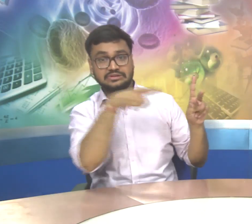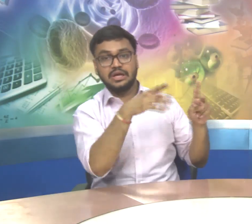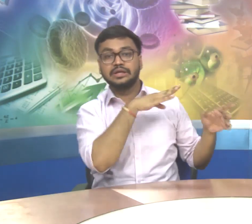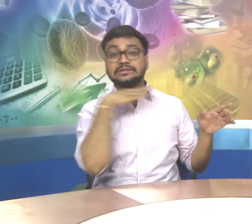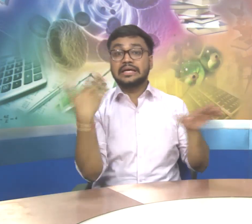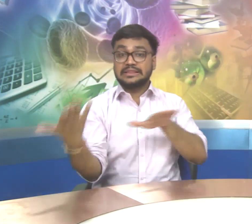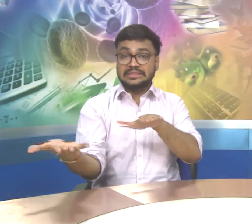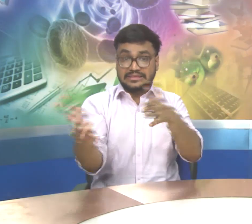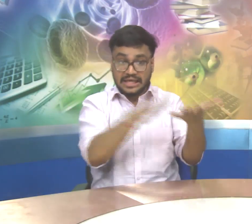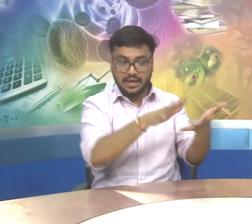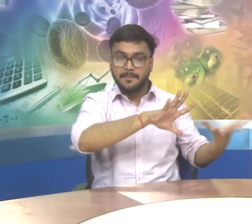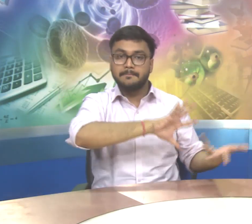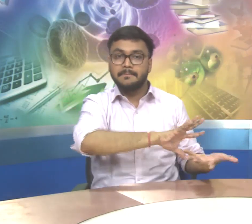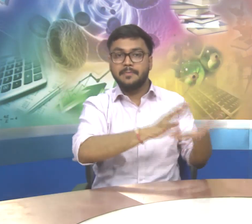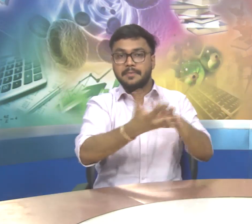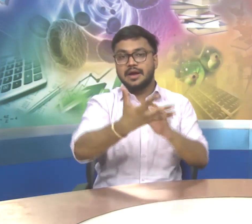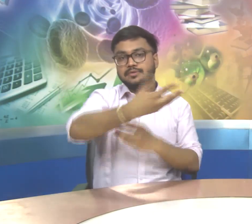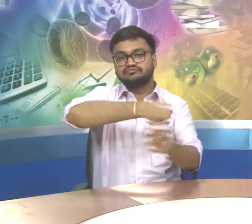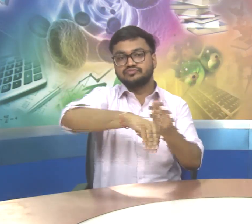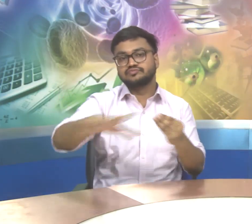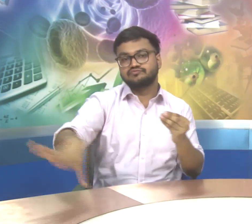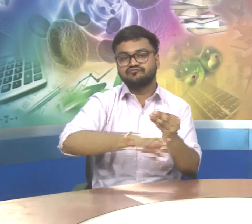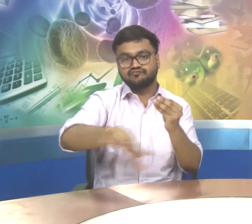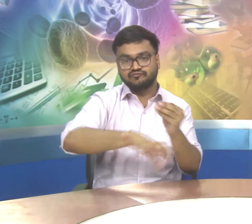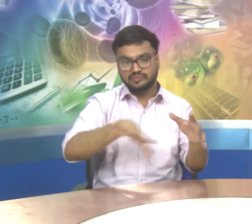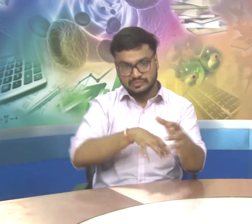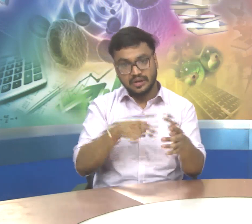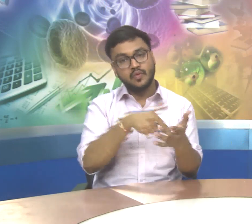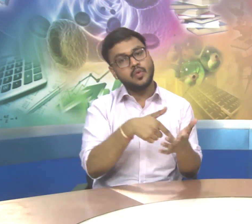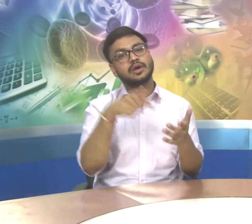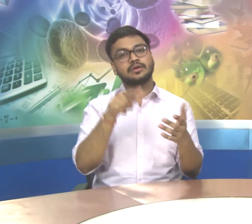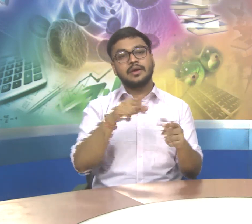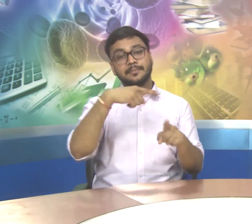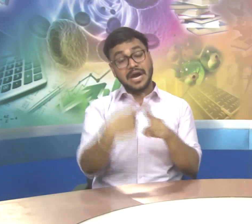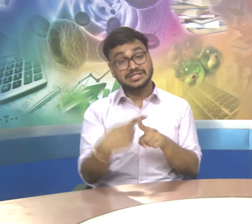They are used in fermentation like making curd and drinks.